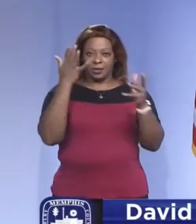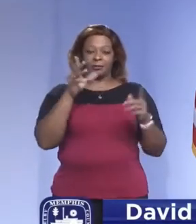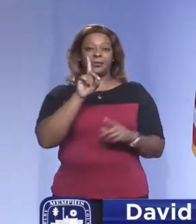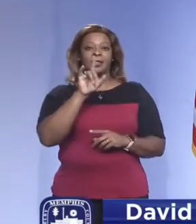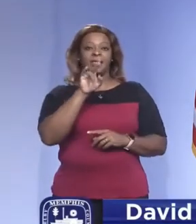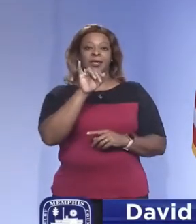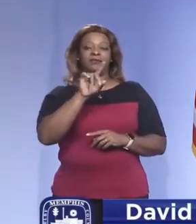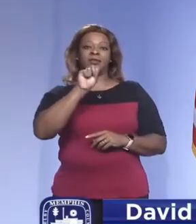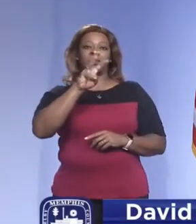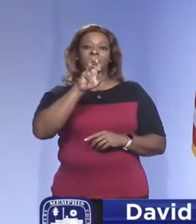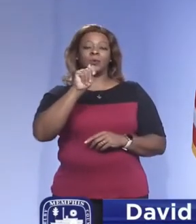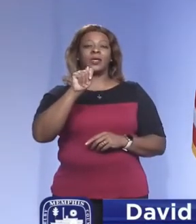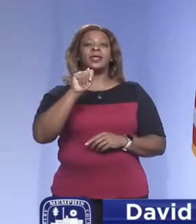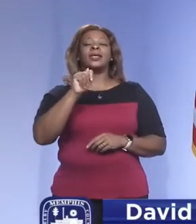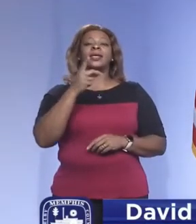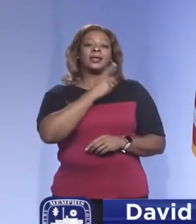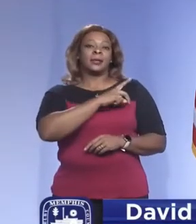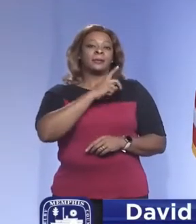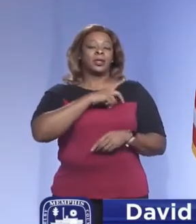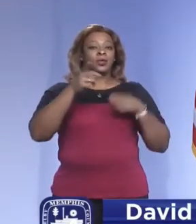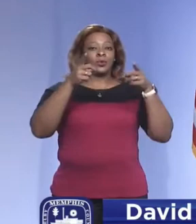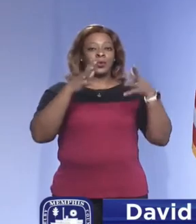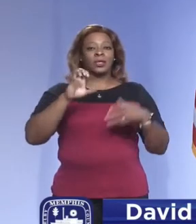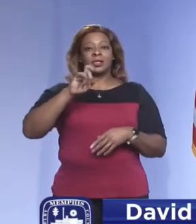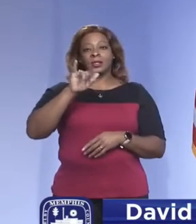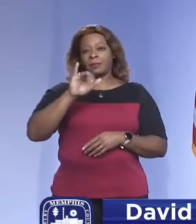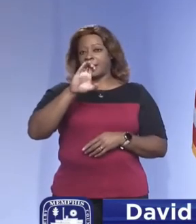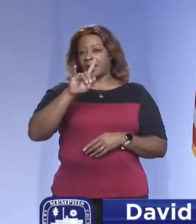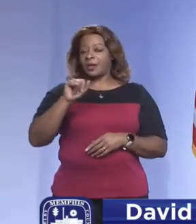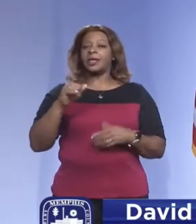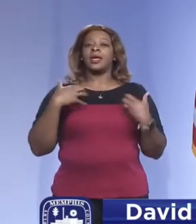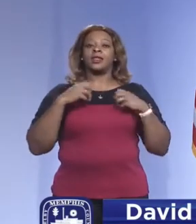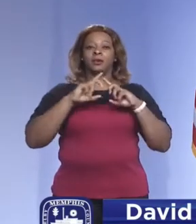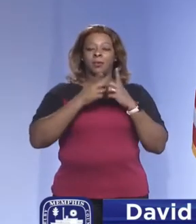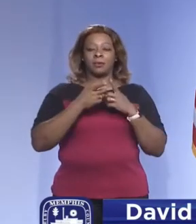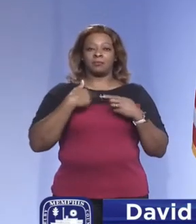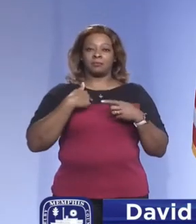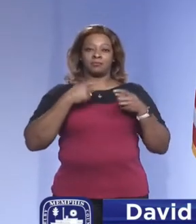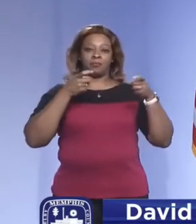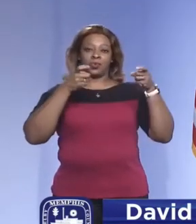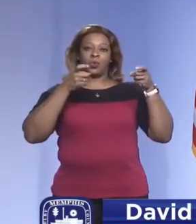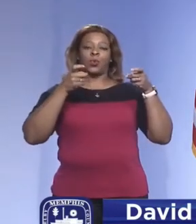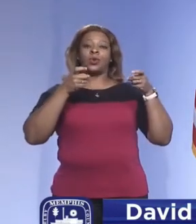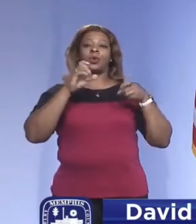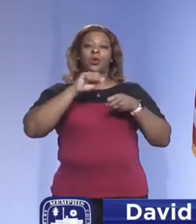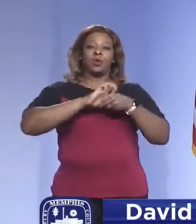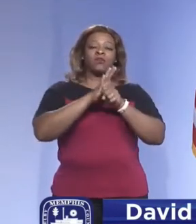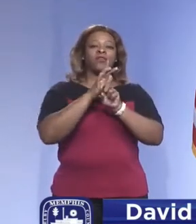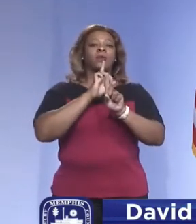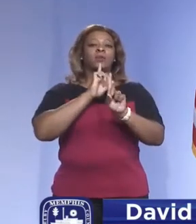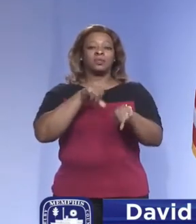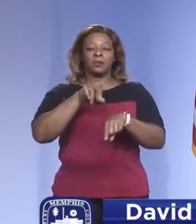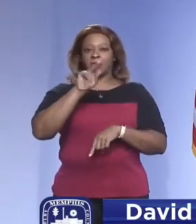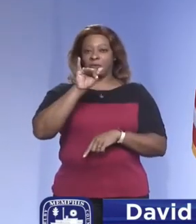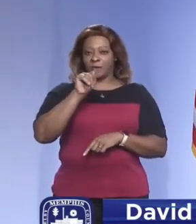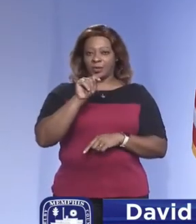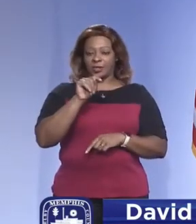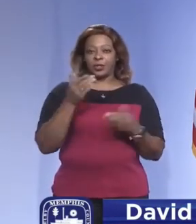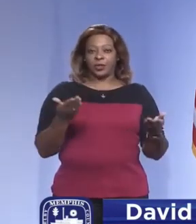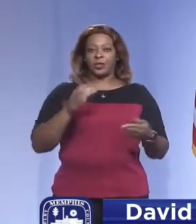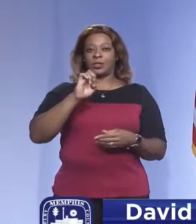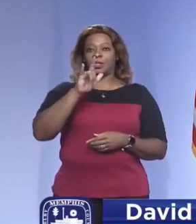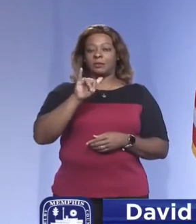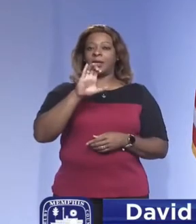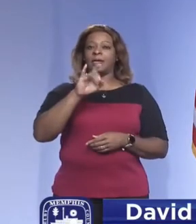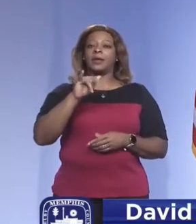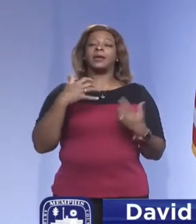Director with the Shelby County Health Department, and I'm the person in charge of the COVID response unit at Shelby County Health